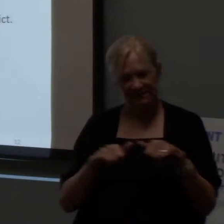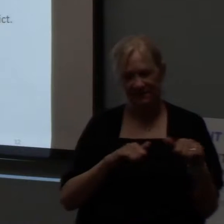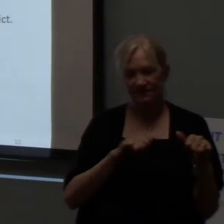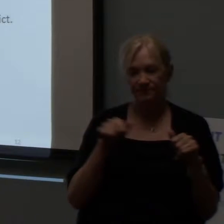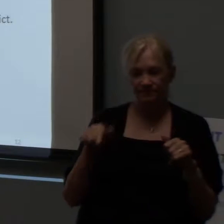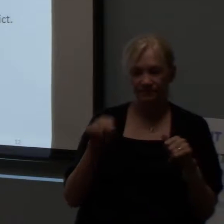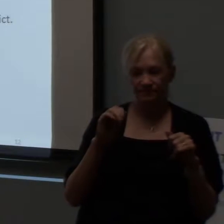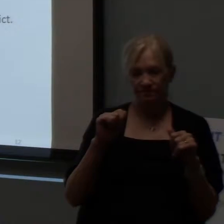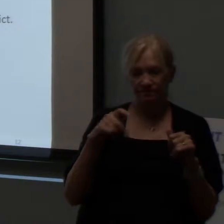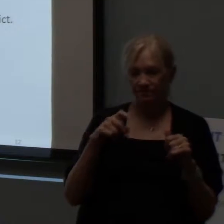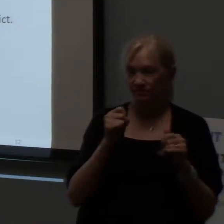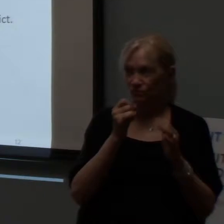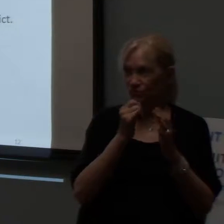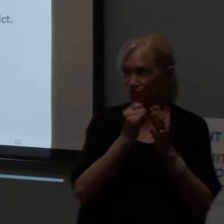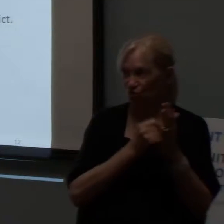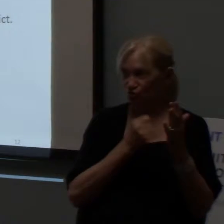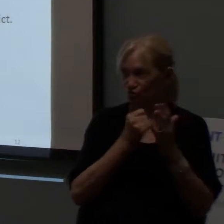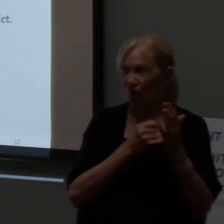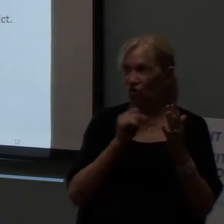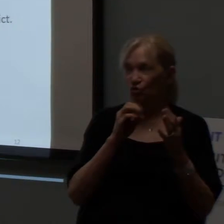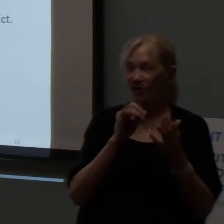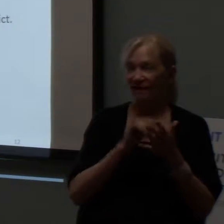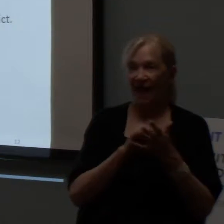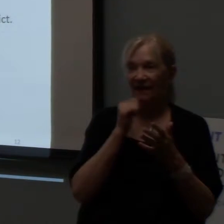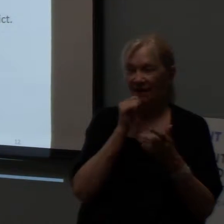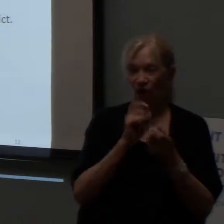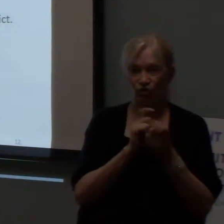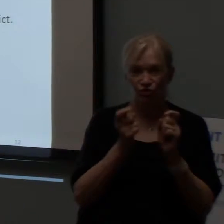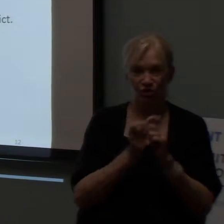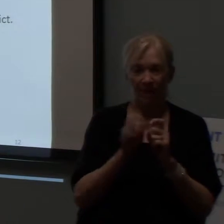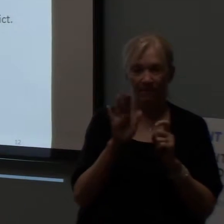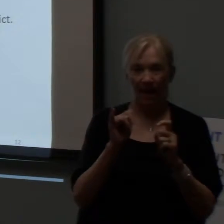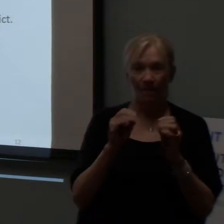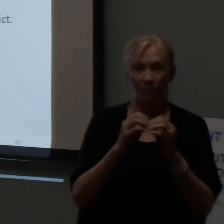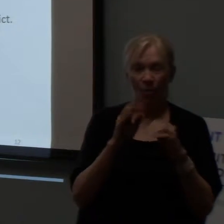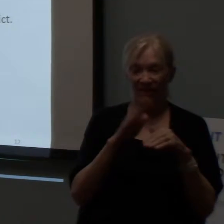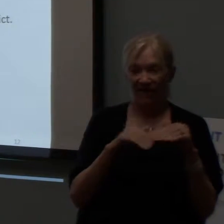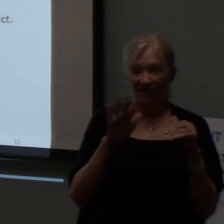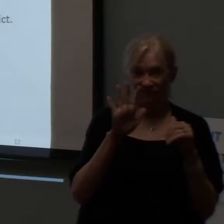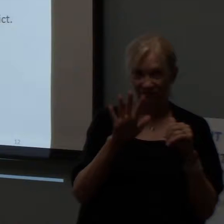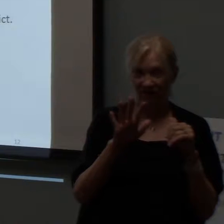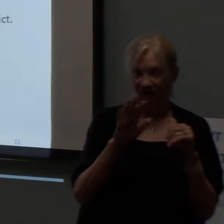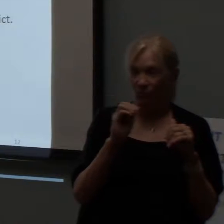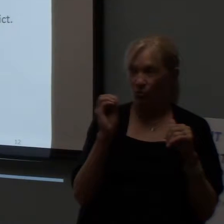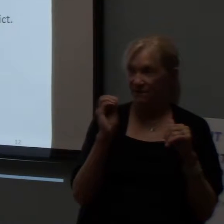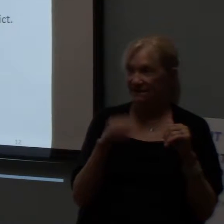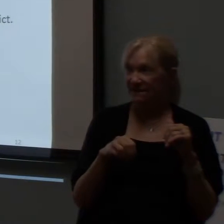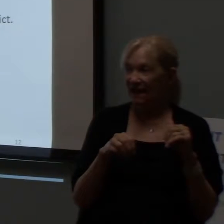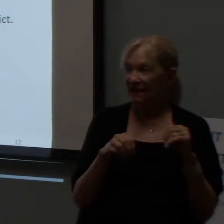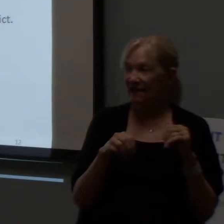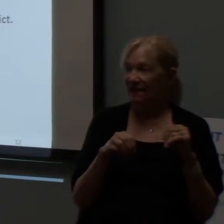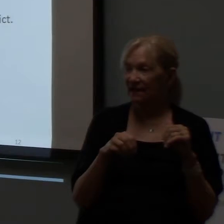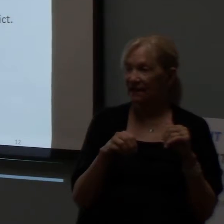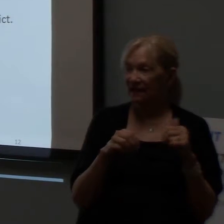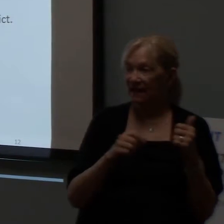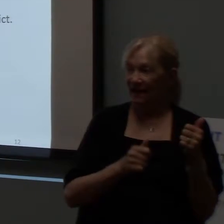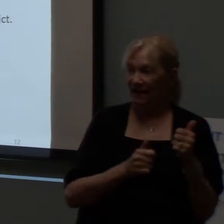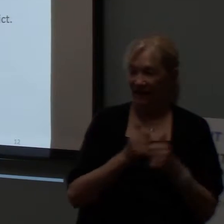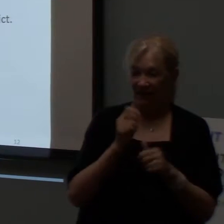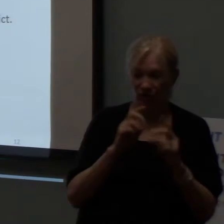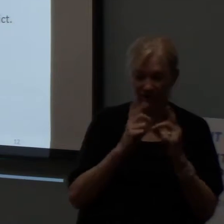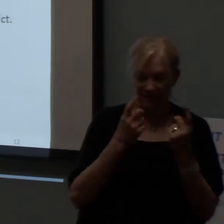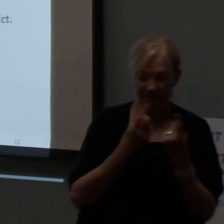were drawn so that the population doesn't differ by more than 5%. And it says each district should